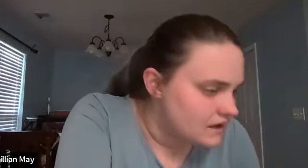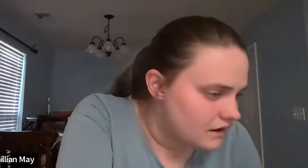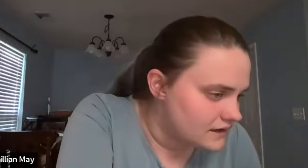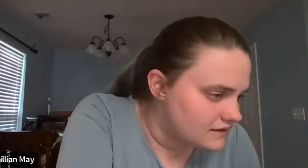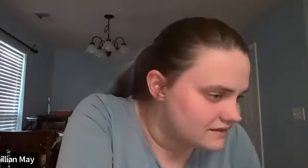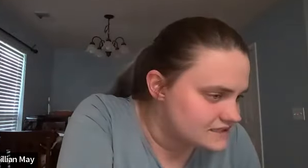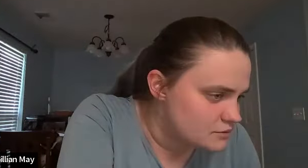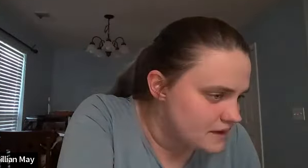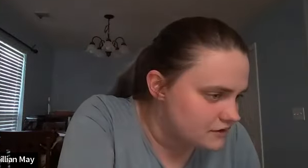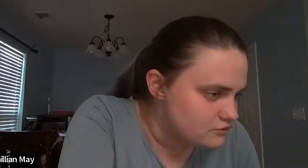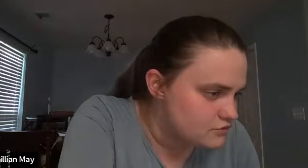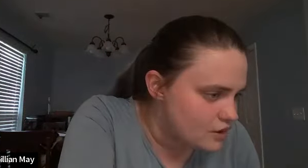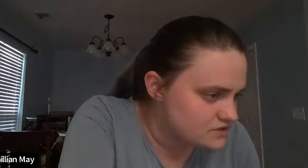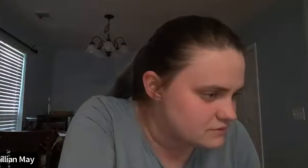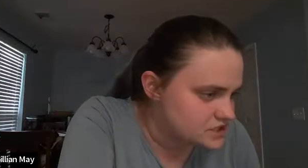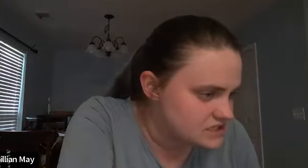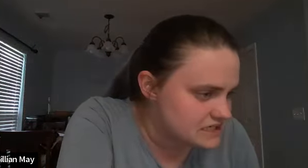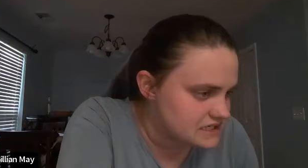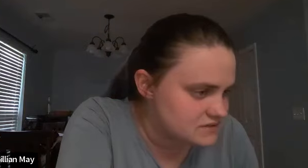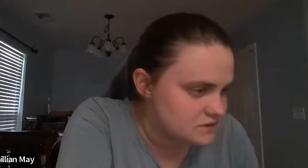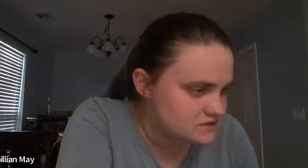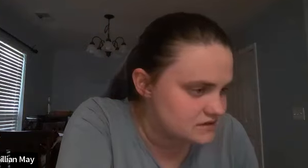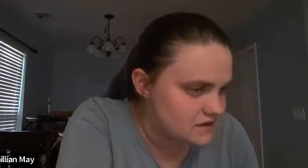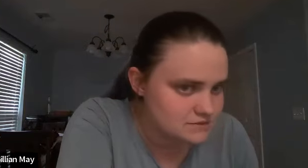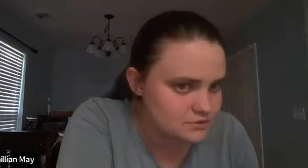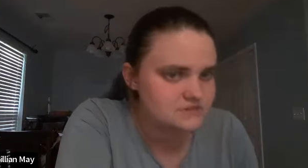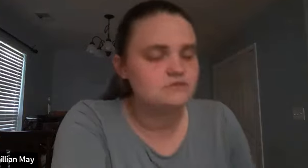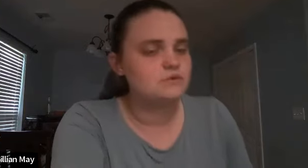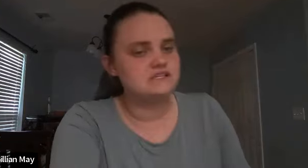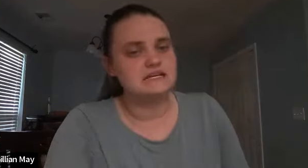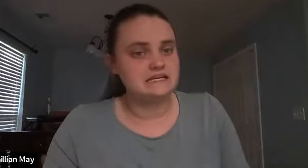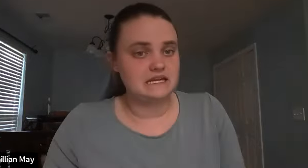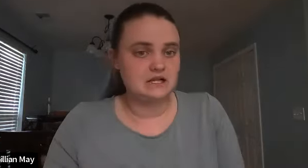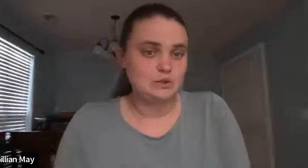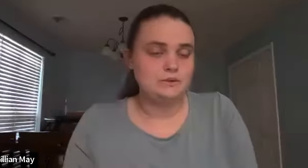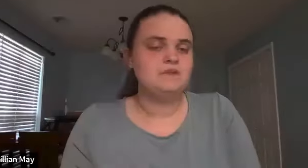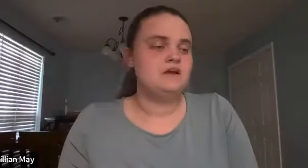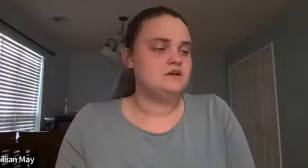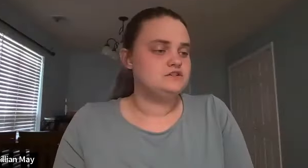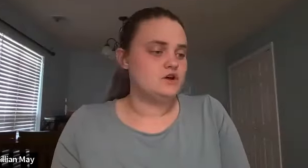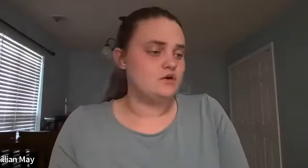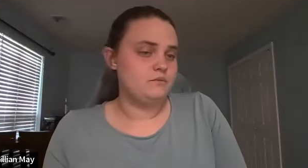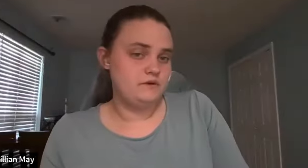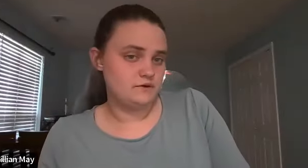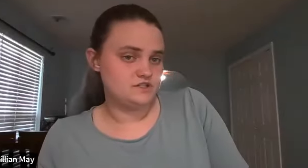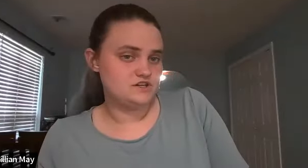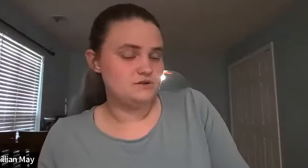All right, let's go back through those that we just did because we also did a lot of sports words I didn't include. So we first started with